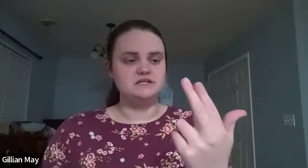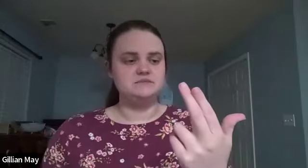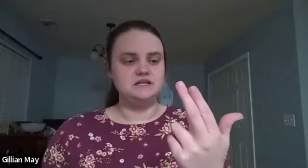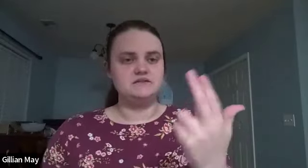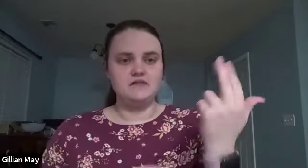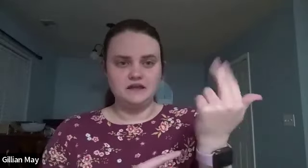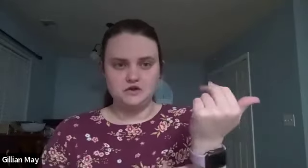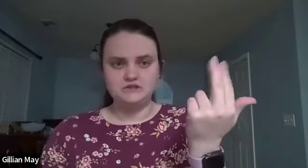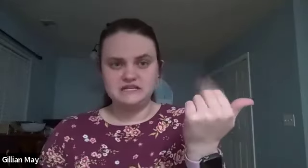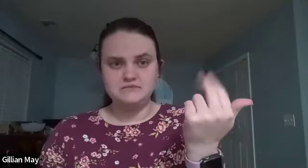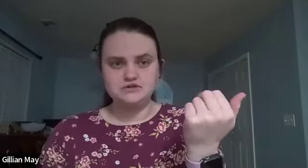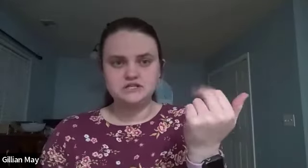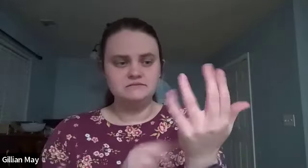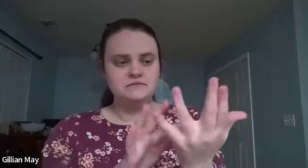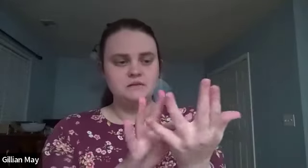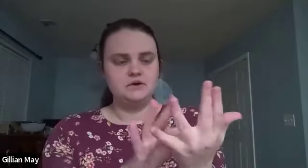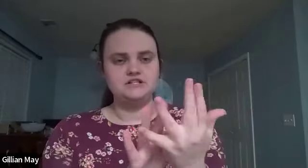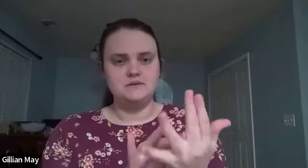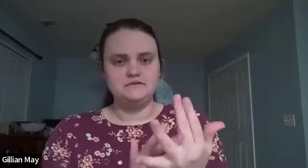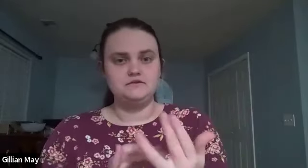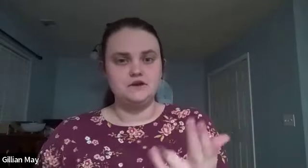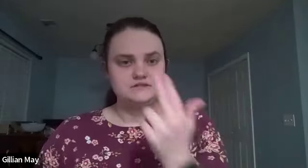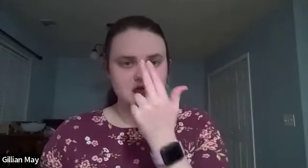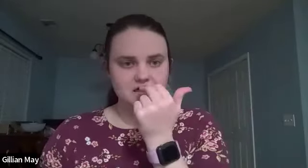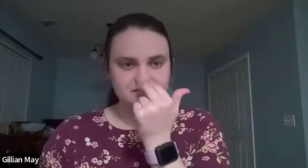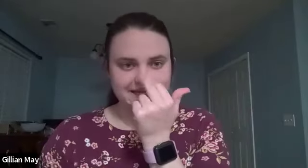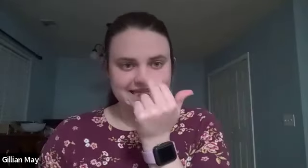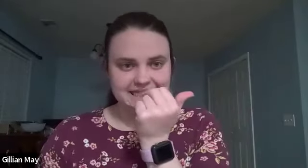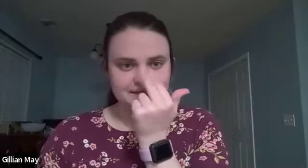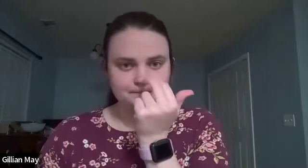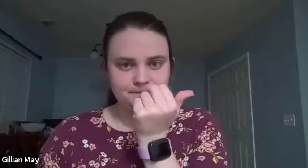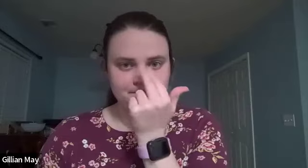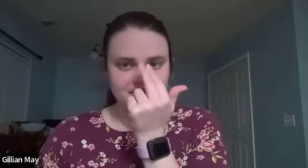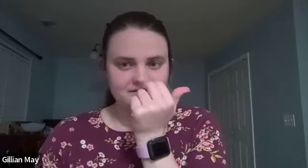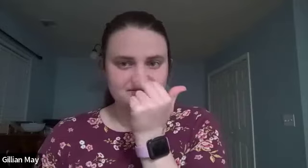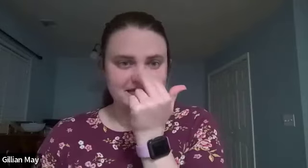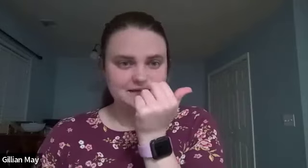to be that like 13 motion, but on top of your nose. Funny. Funny.